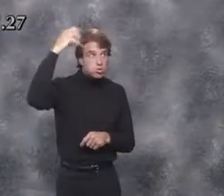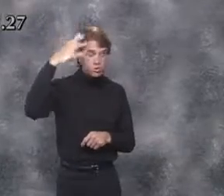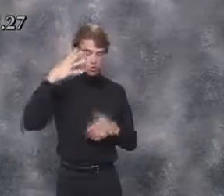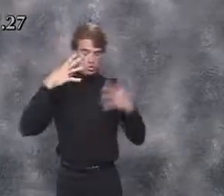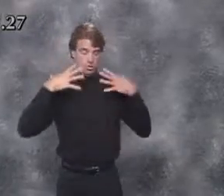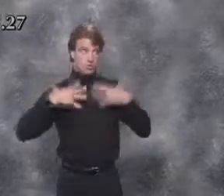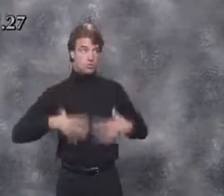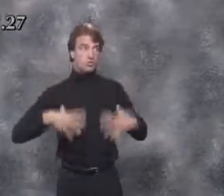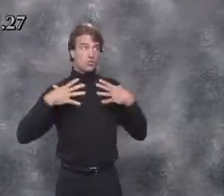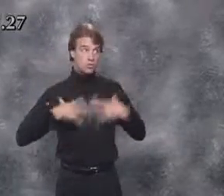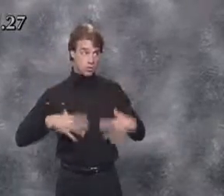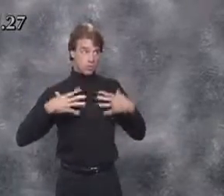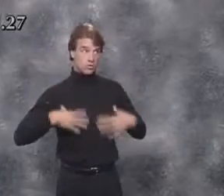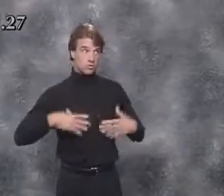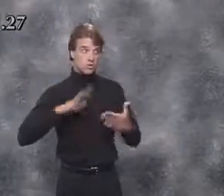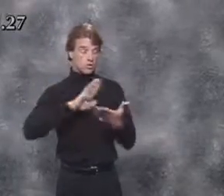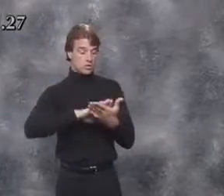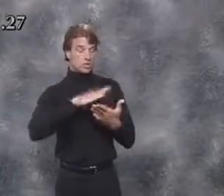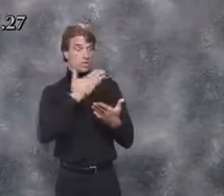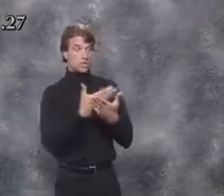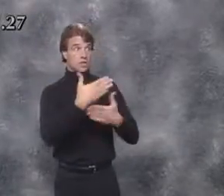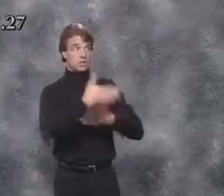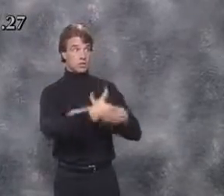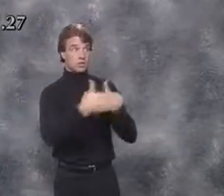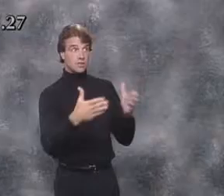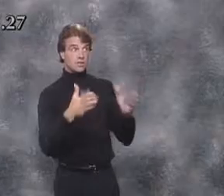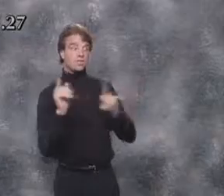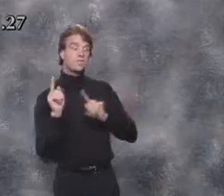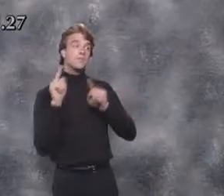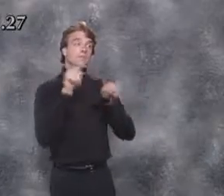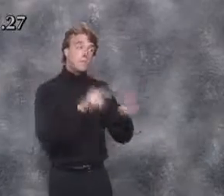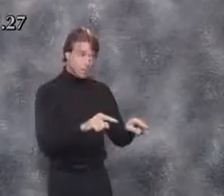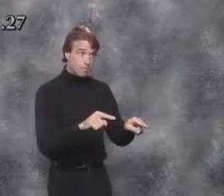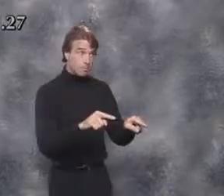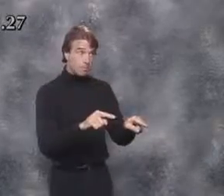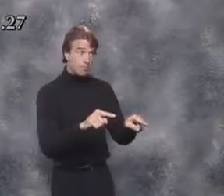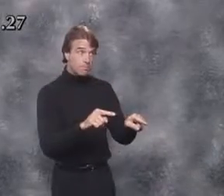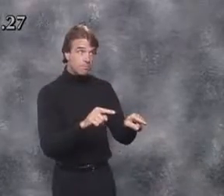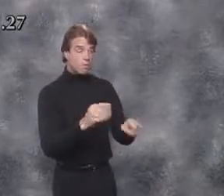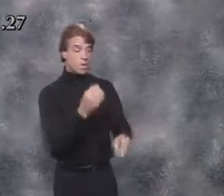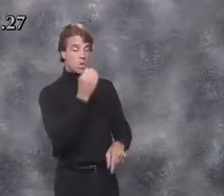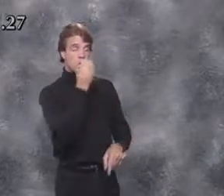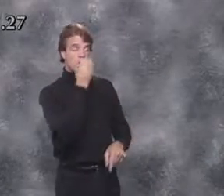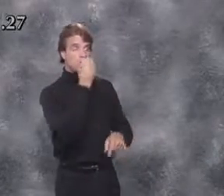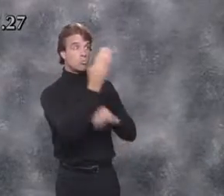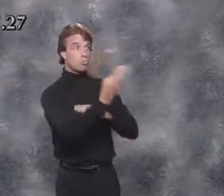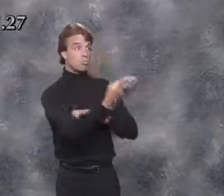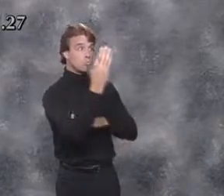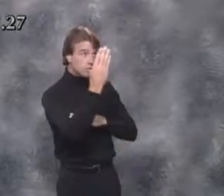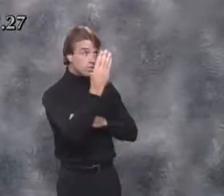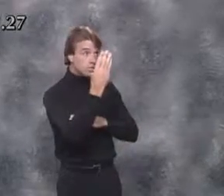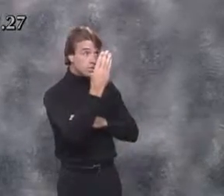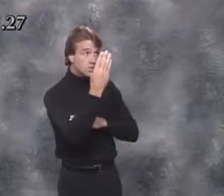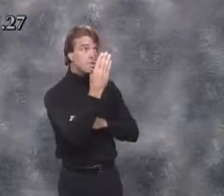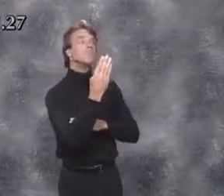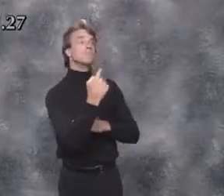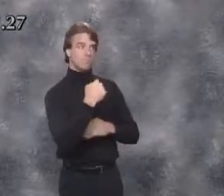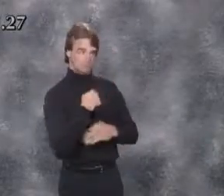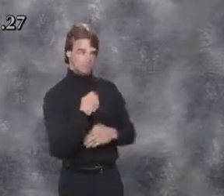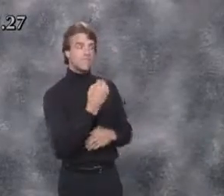a shower and get dressed, and then I'll come back to the kitchen and we can have breakfast.